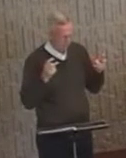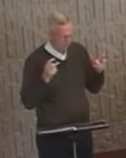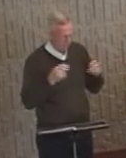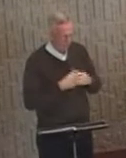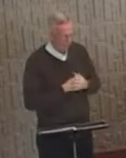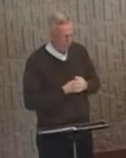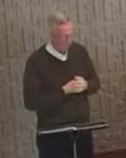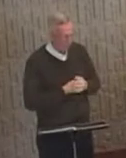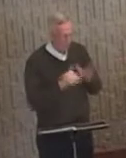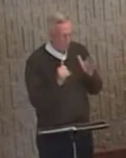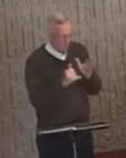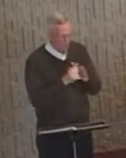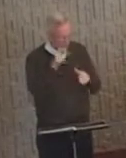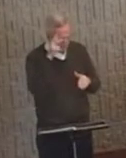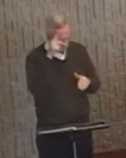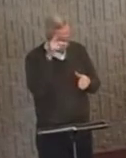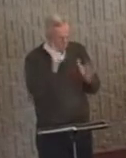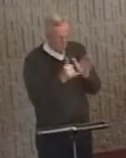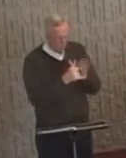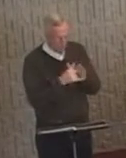That's the devil that haunts us.